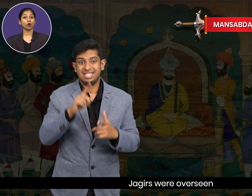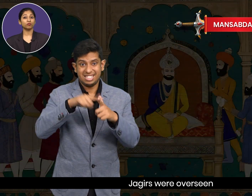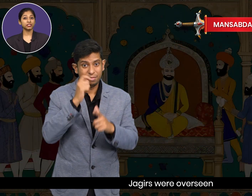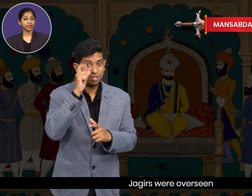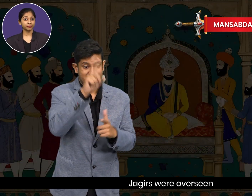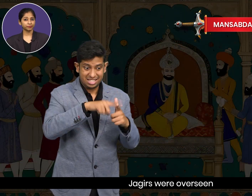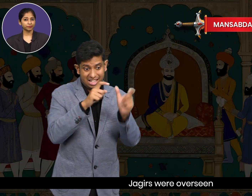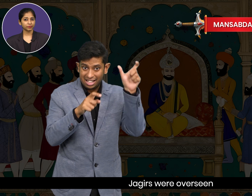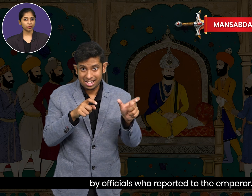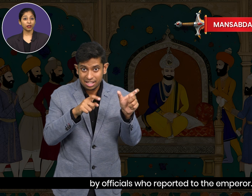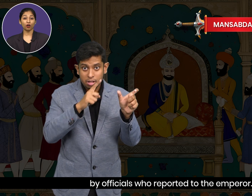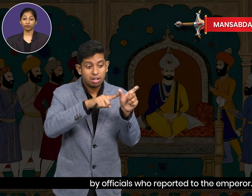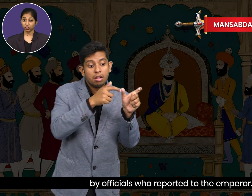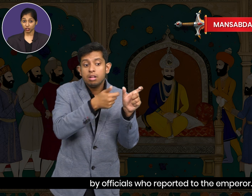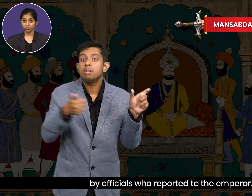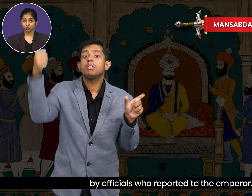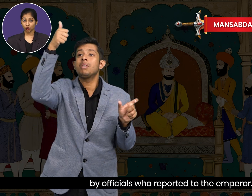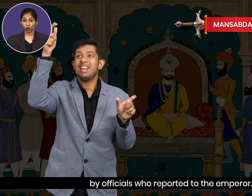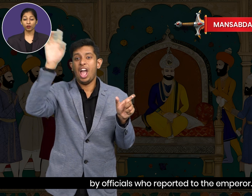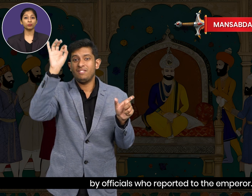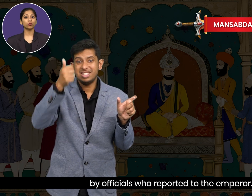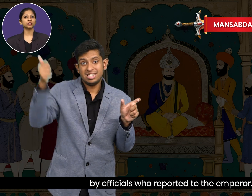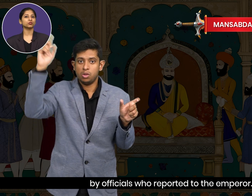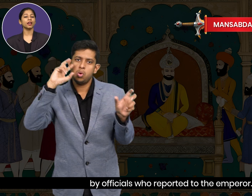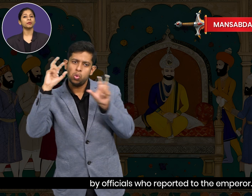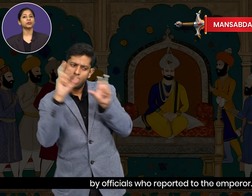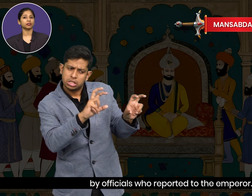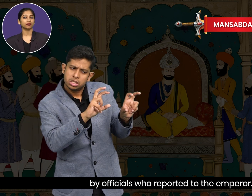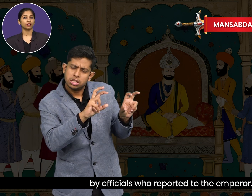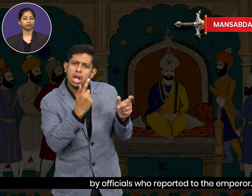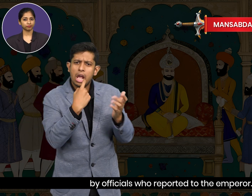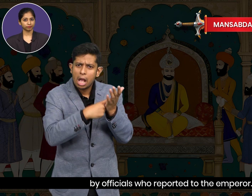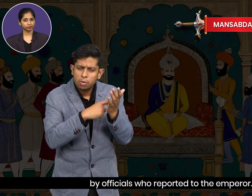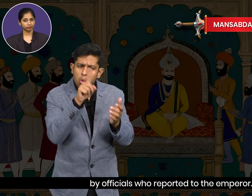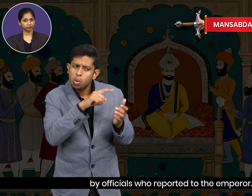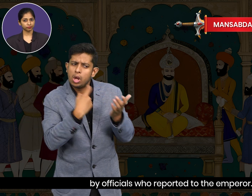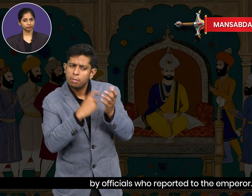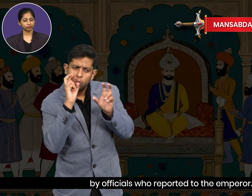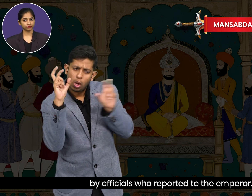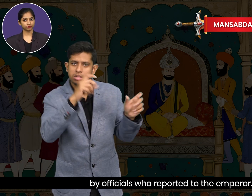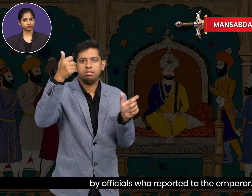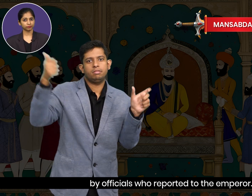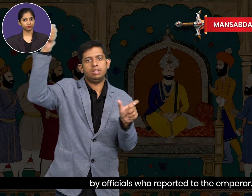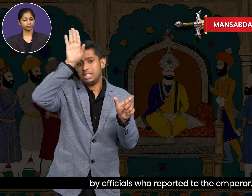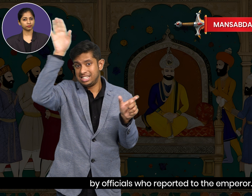Jagirs were overseen by officials who reported to the emperor.